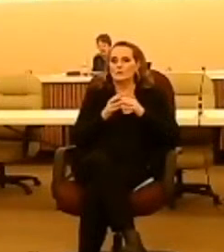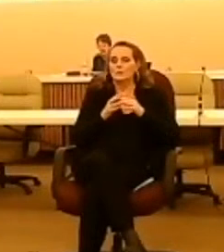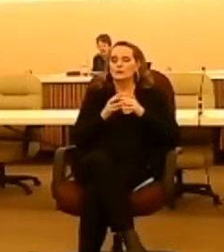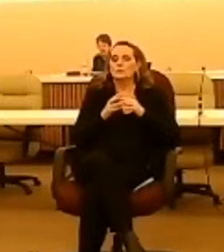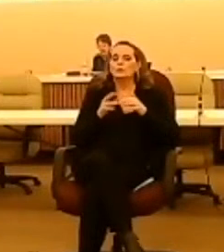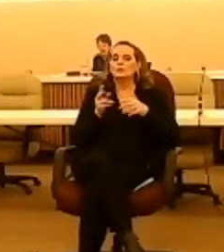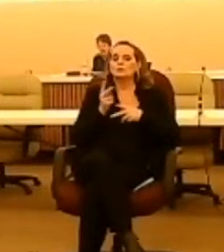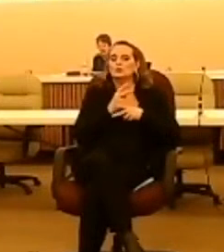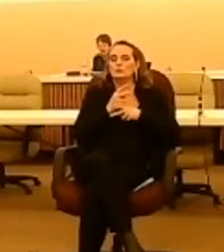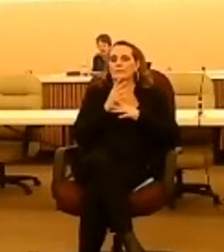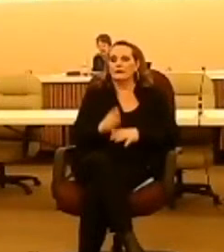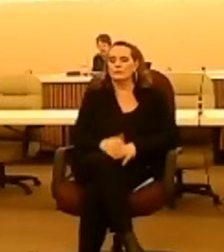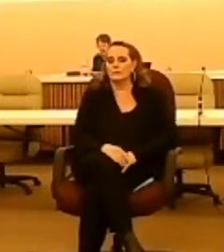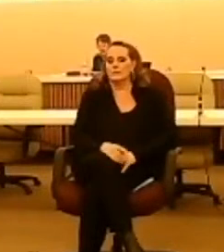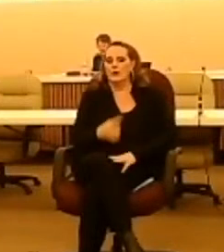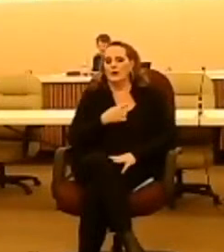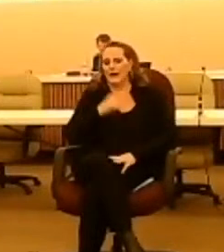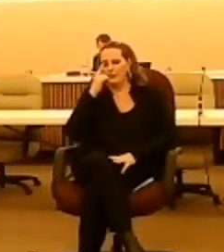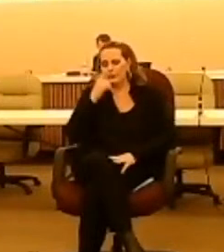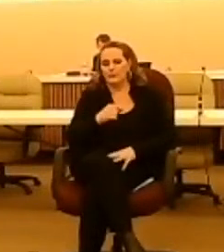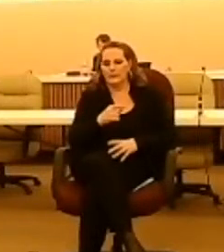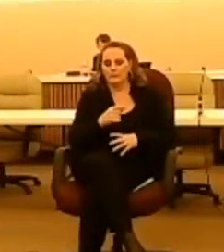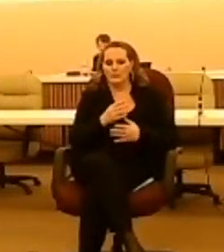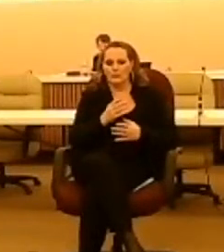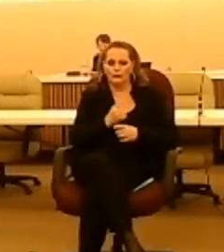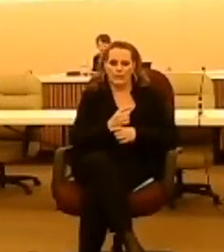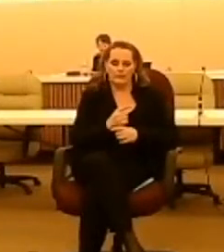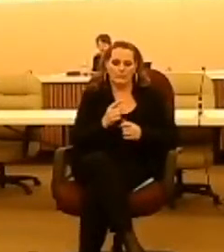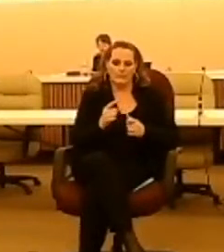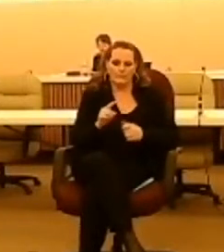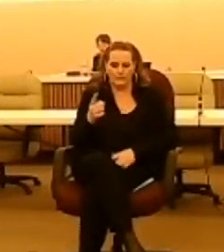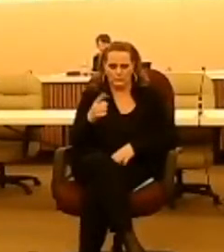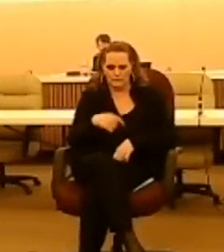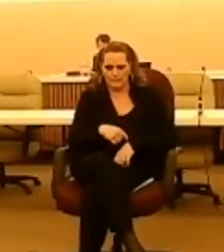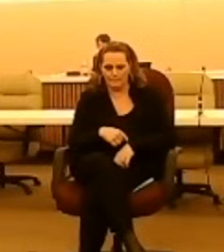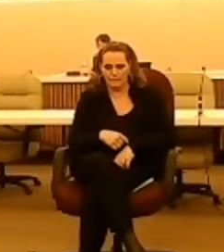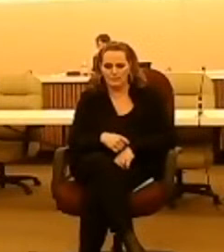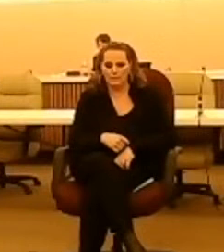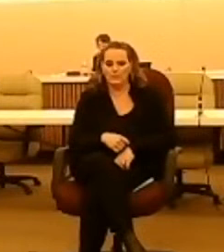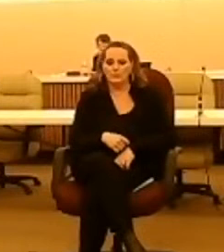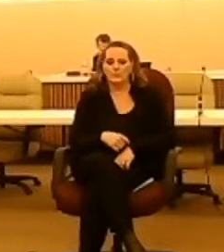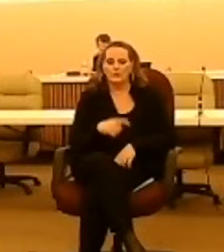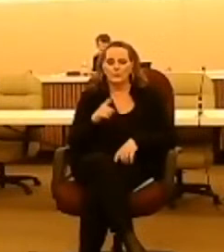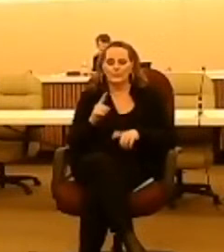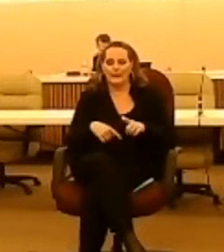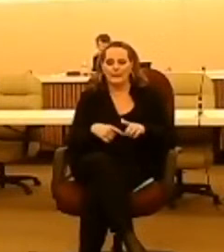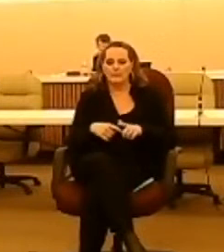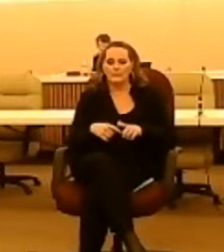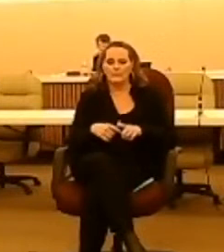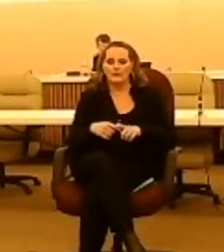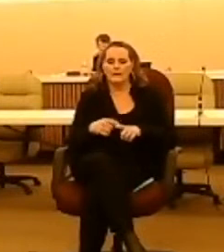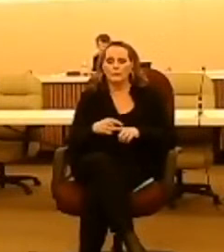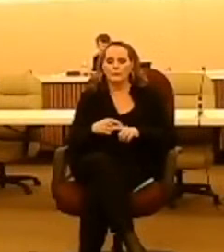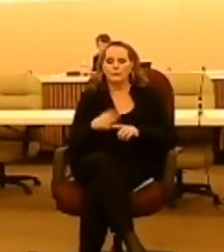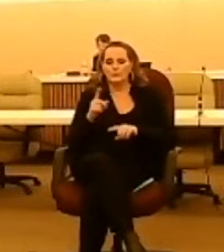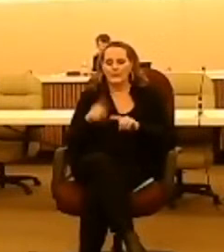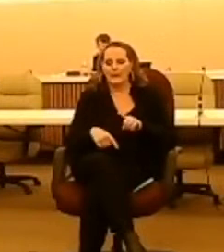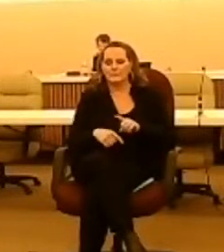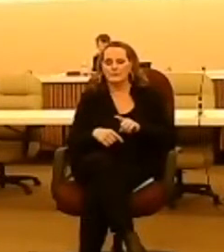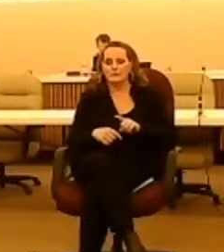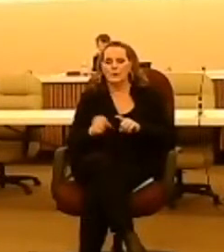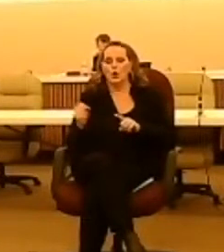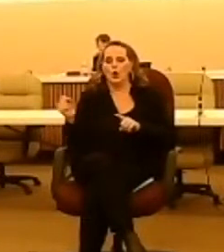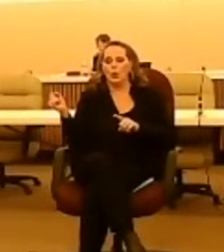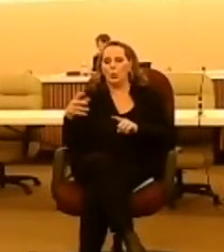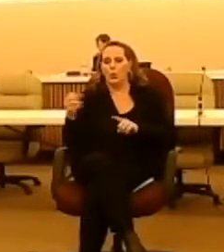so much, I thought you had it right the first time, but hearing it a couple more times, wasn't unloading in the rear. It was on the north side of the building, which was the rear